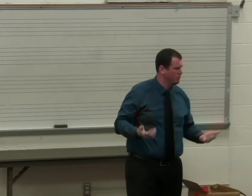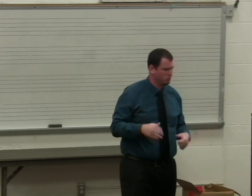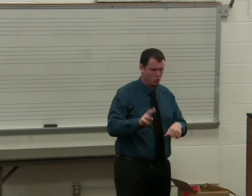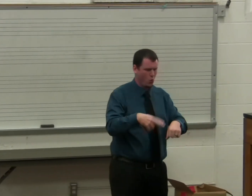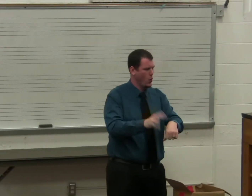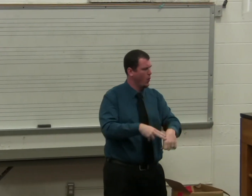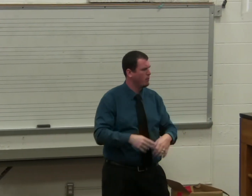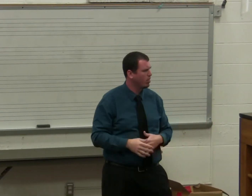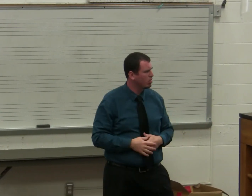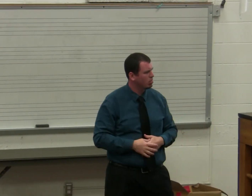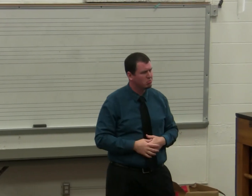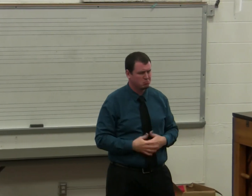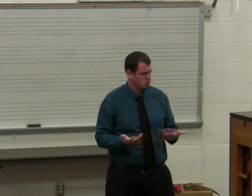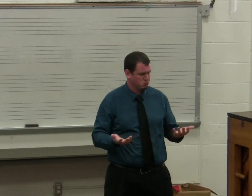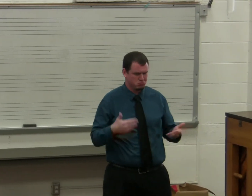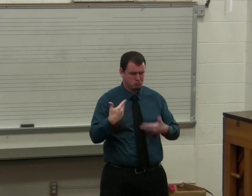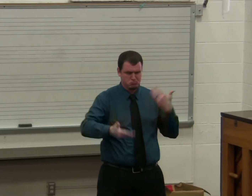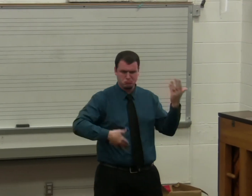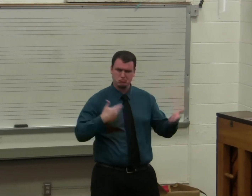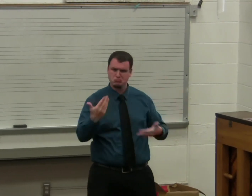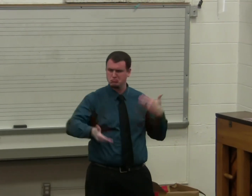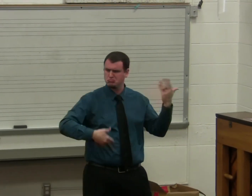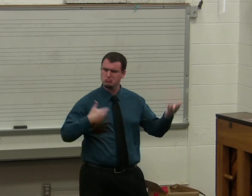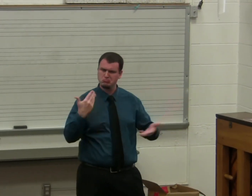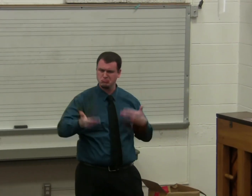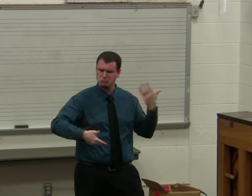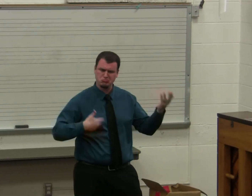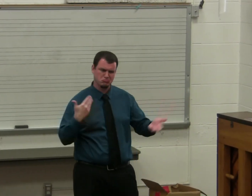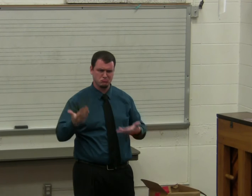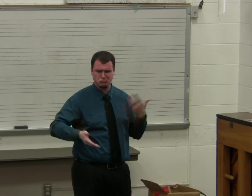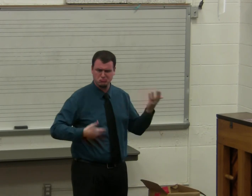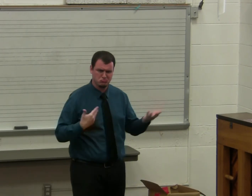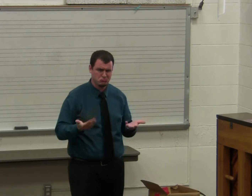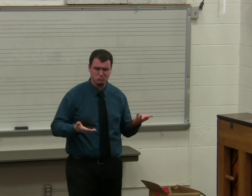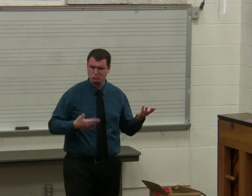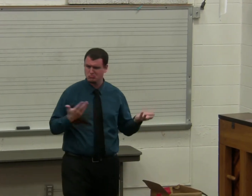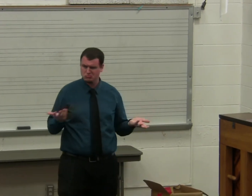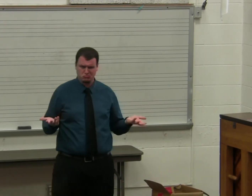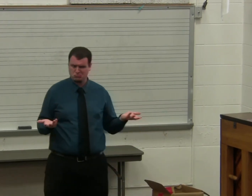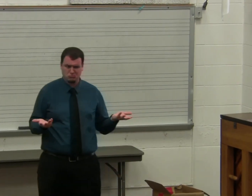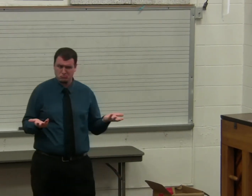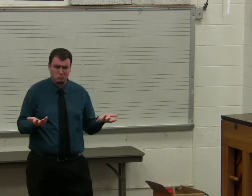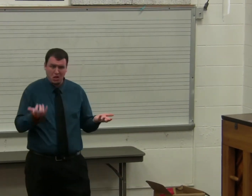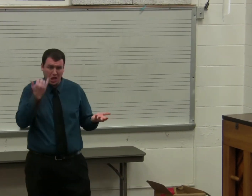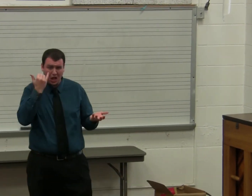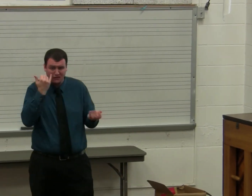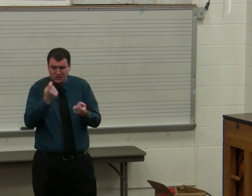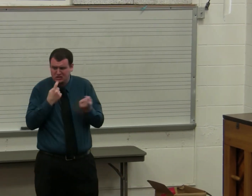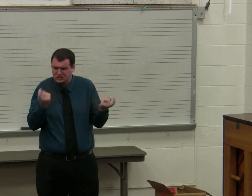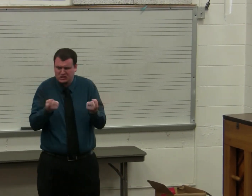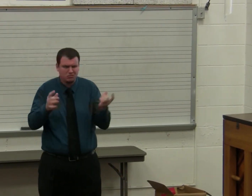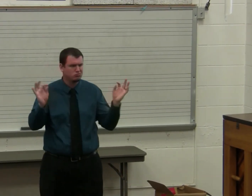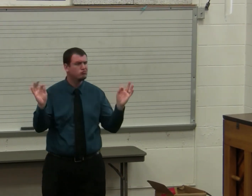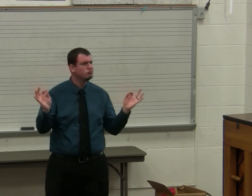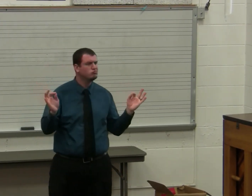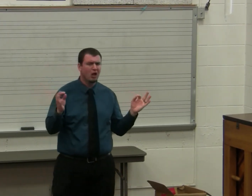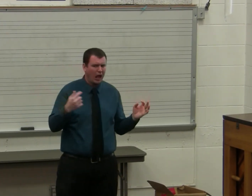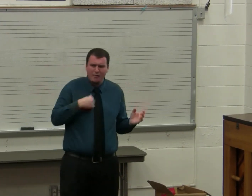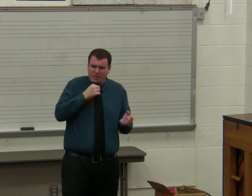I wasn't changing that. You know, before I was saved, you know, it's normal, you know, just to get angry and not think anything of it. When